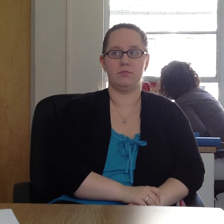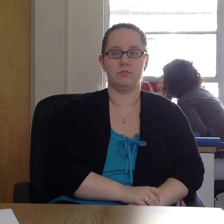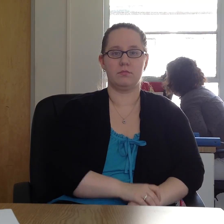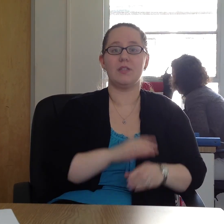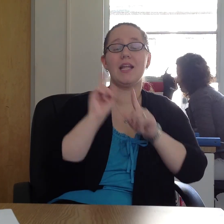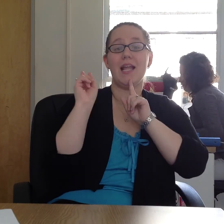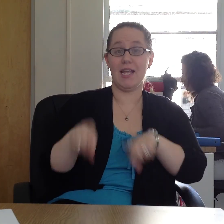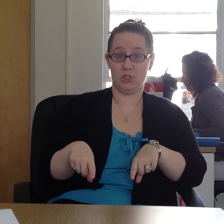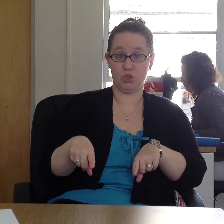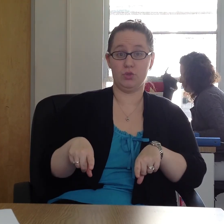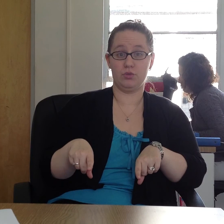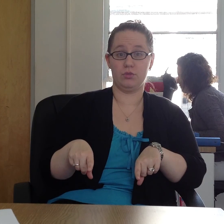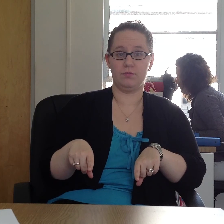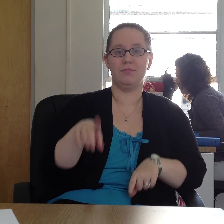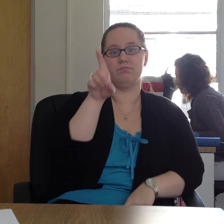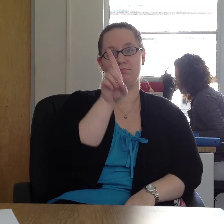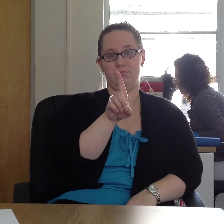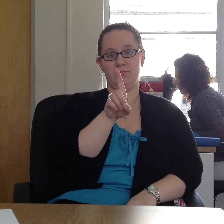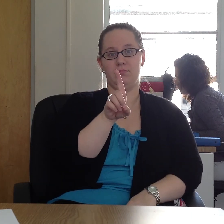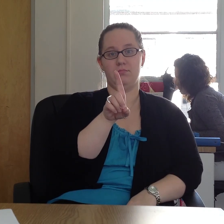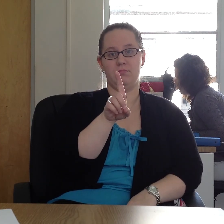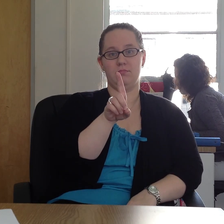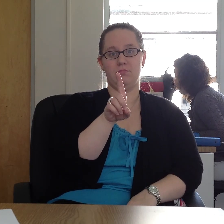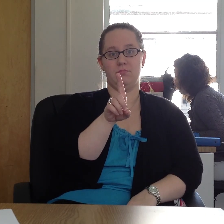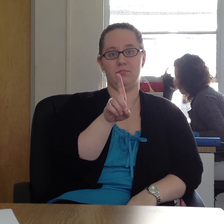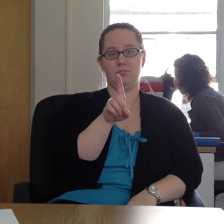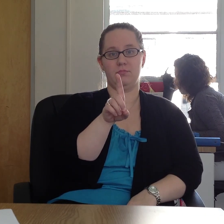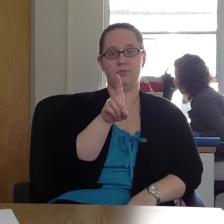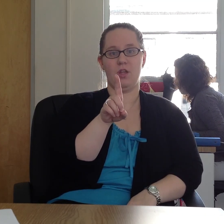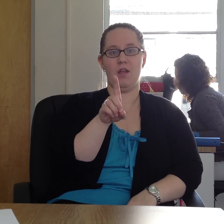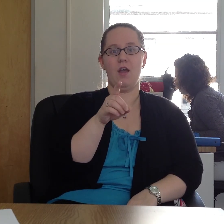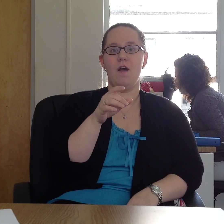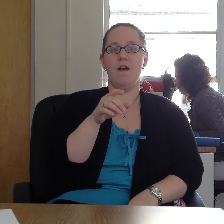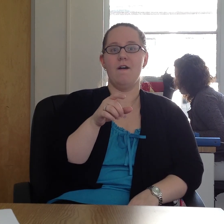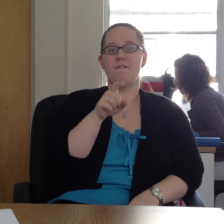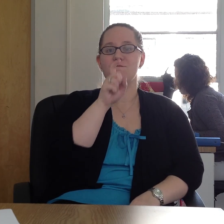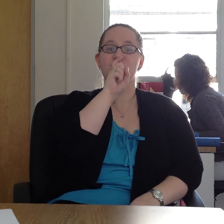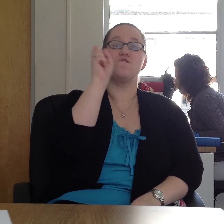Answer D. Fresh meats.